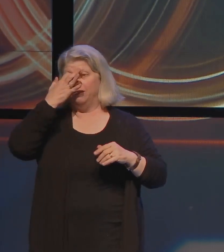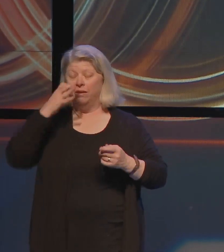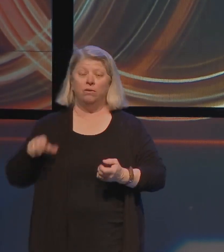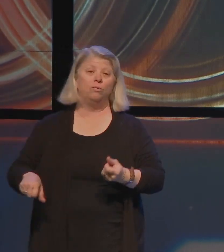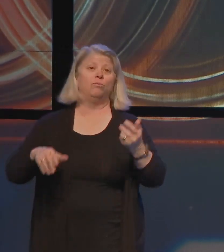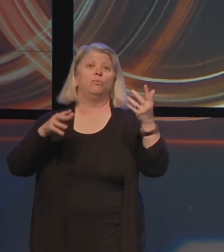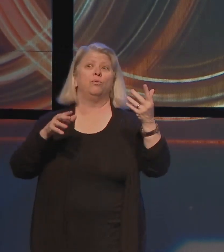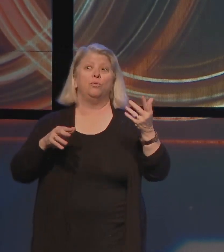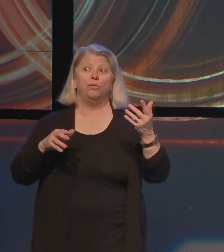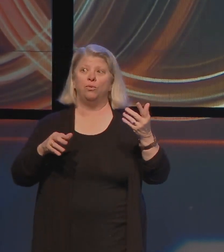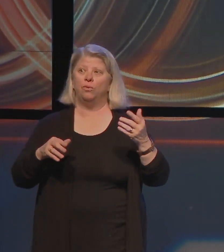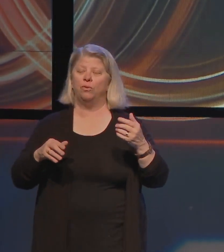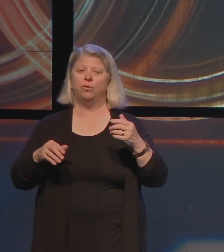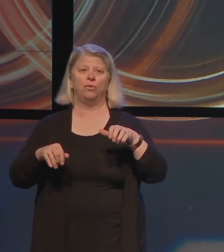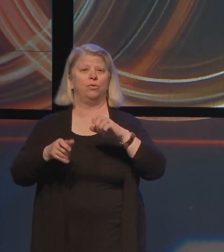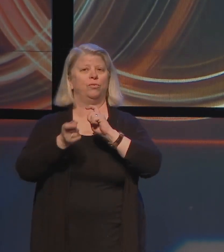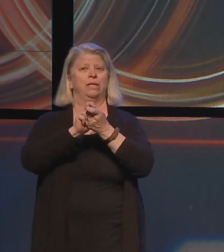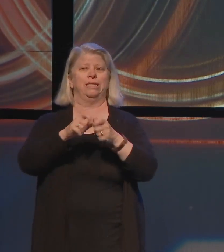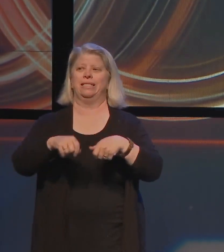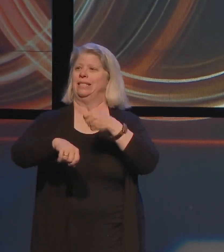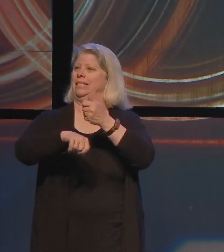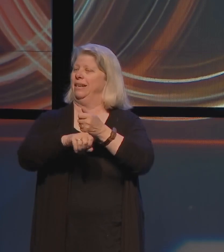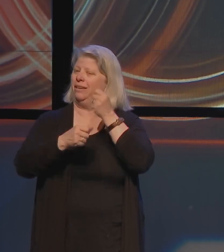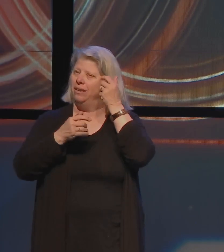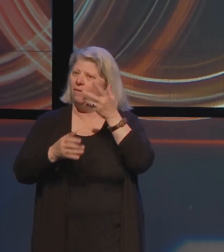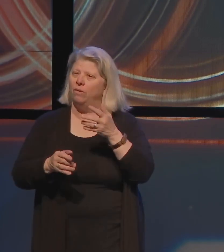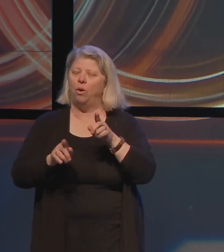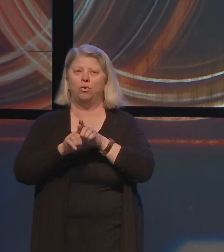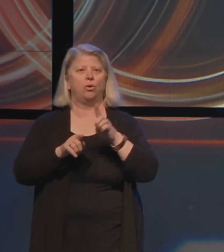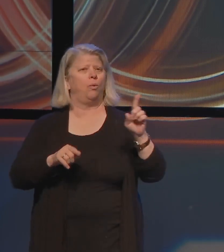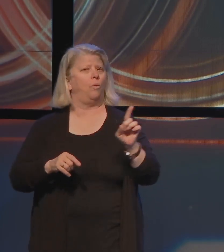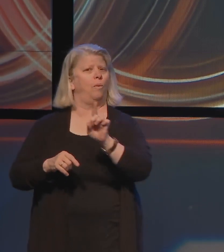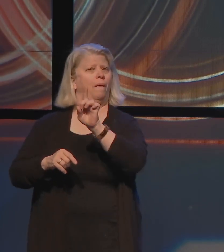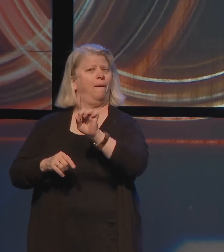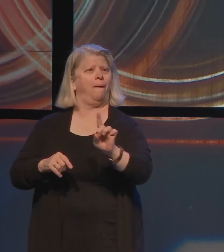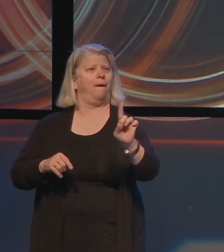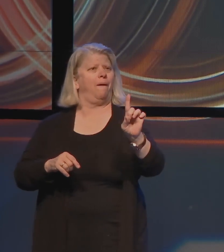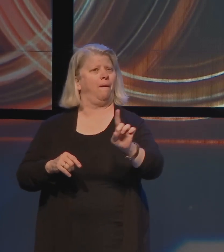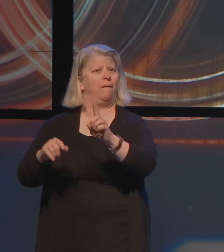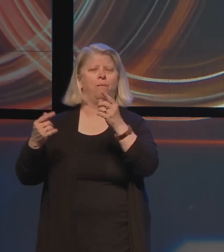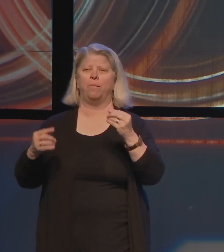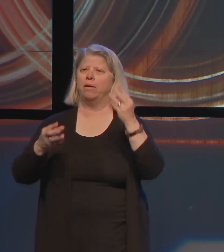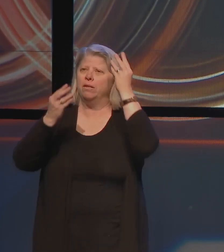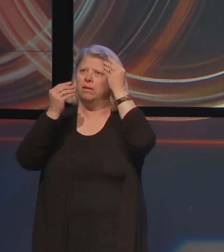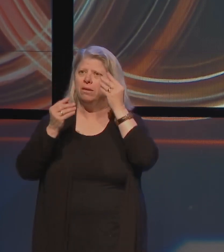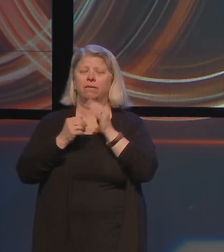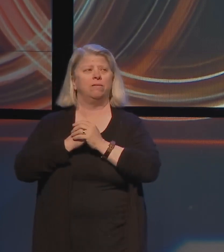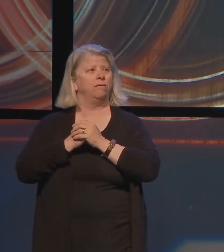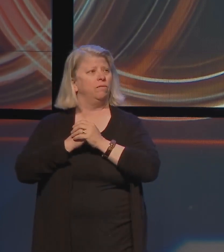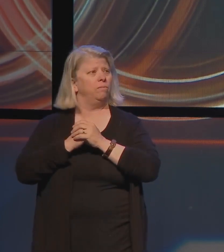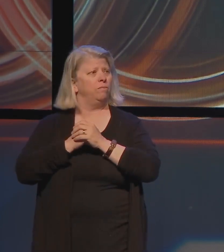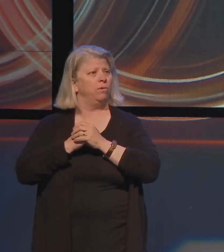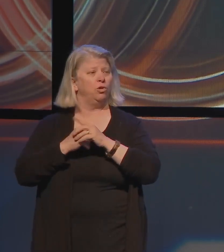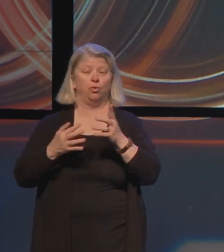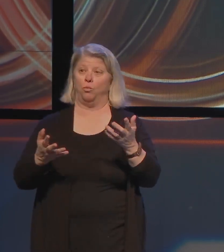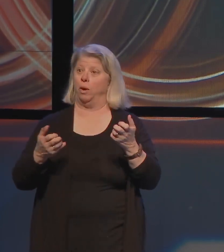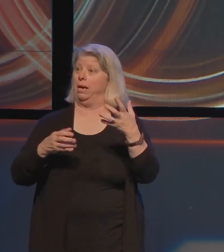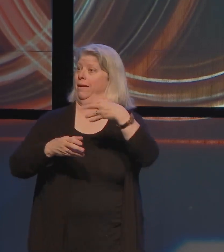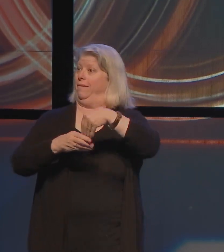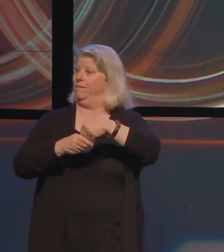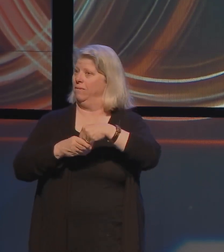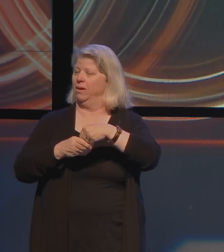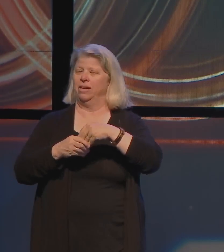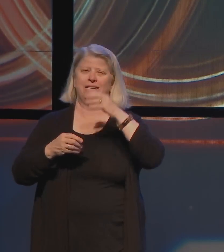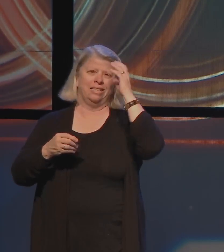that just for them and to reset and recenter yourself. And you can walk while you're doing that, right? For those of you that want to engage with